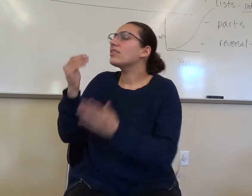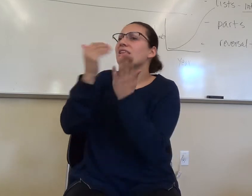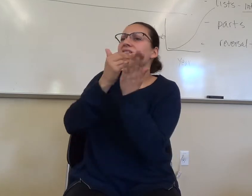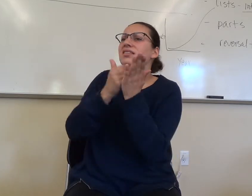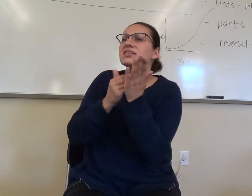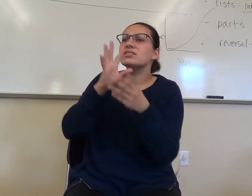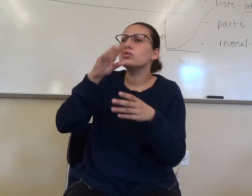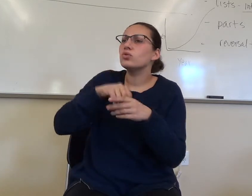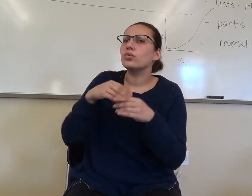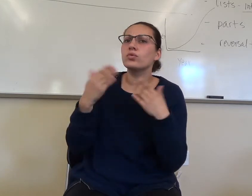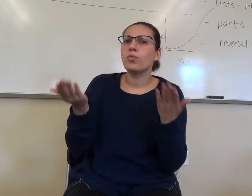here?